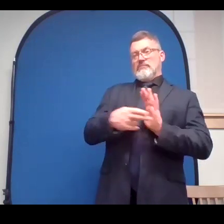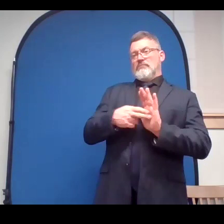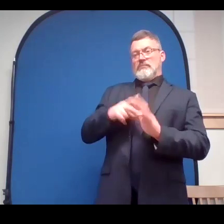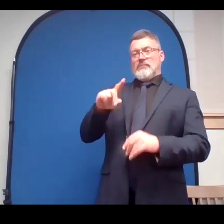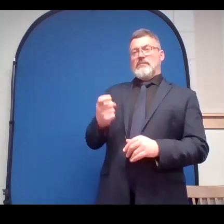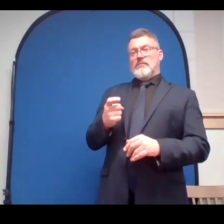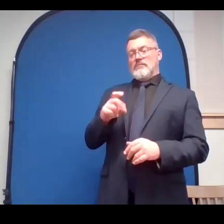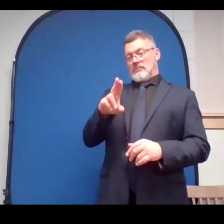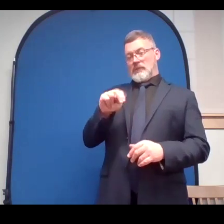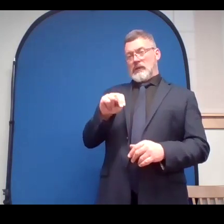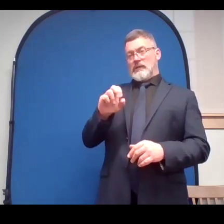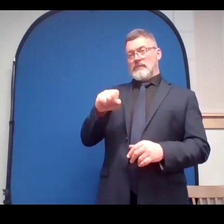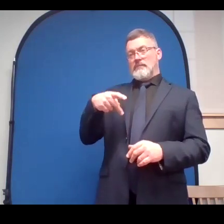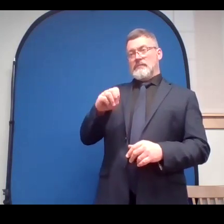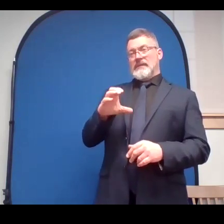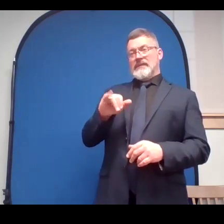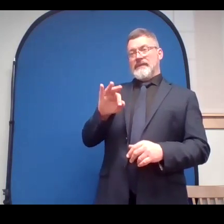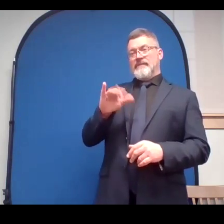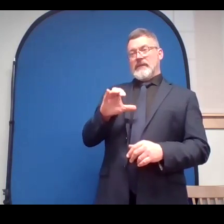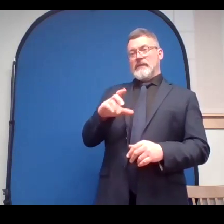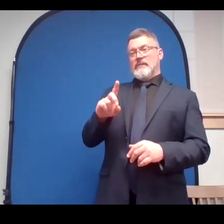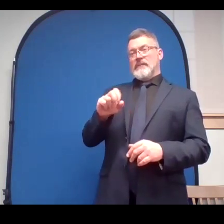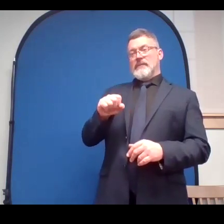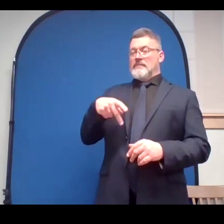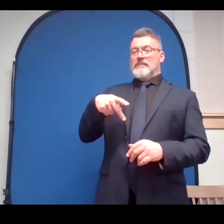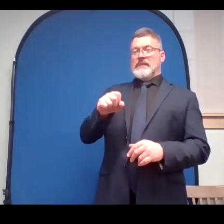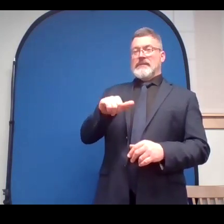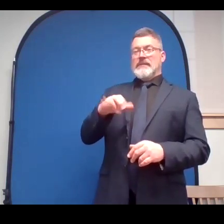is the diagnosis they had, right?